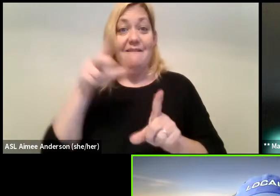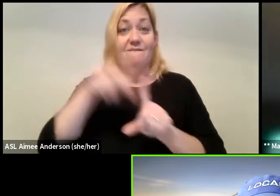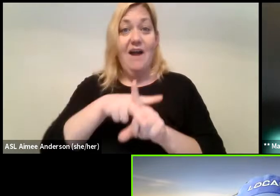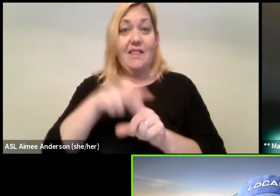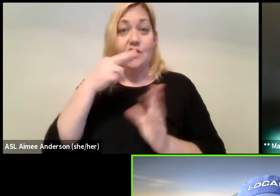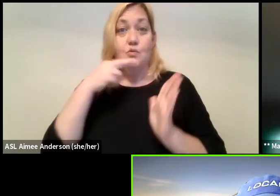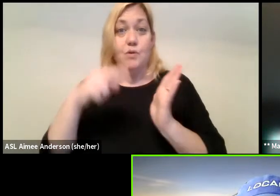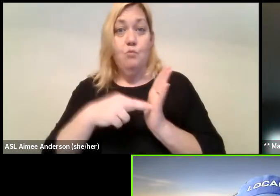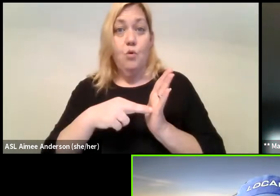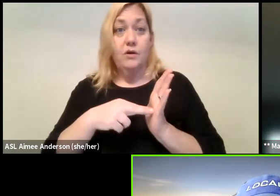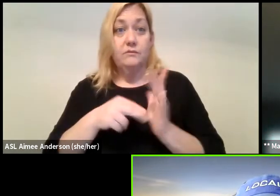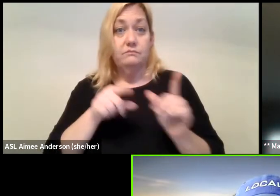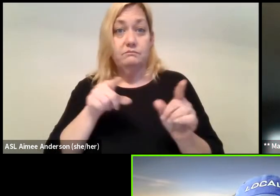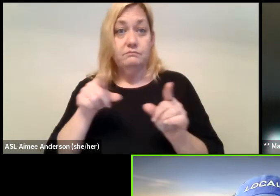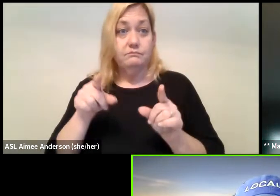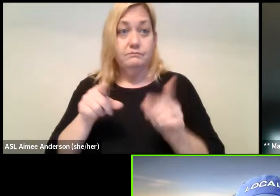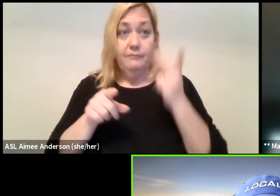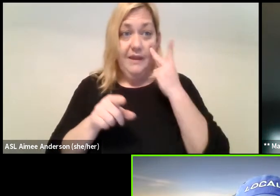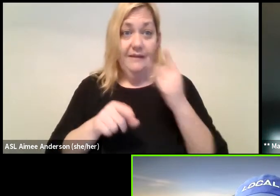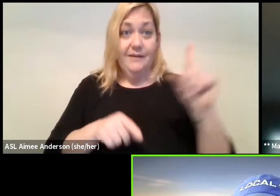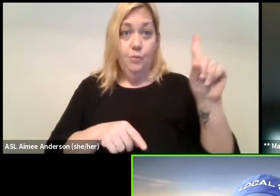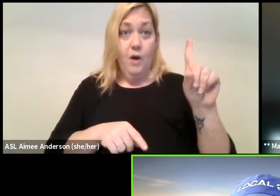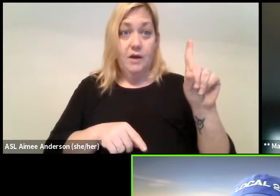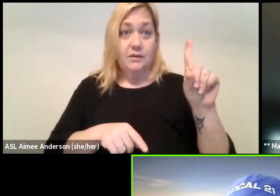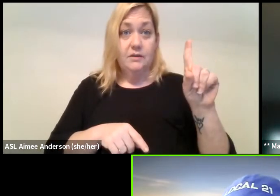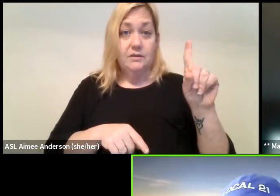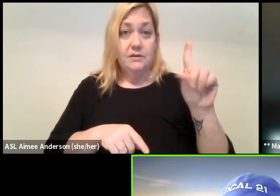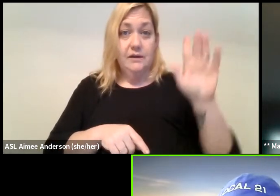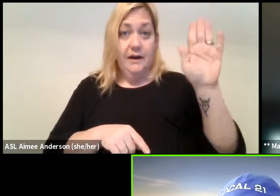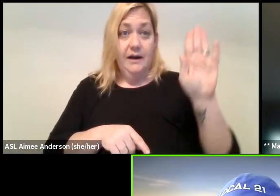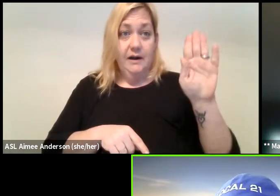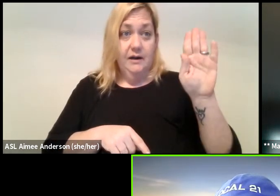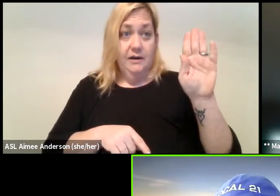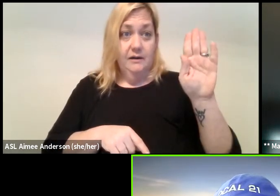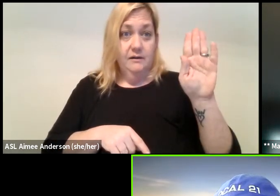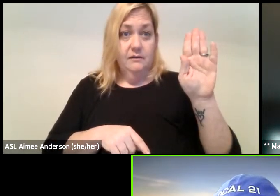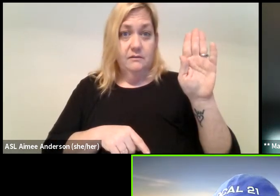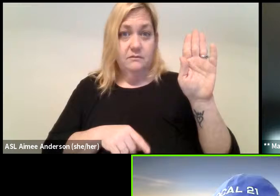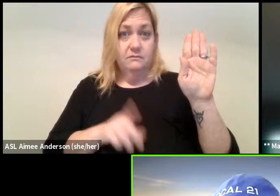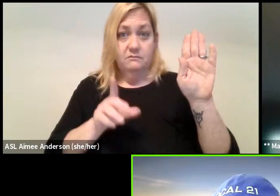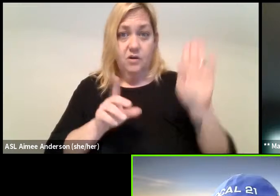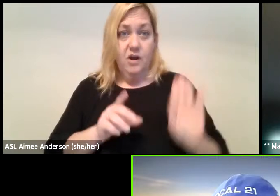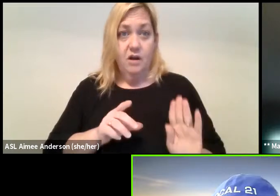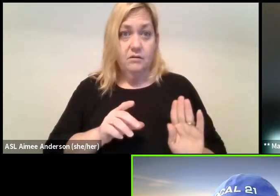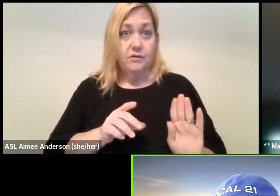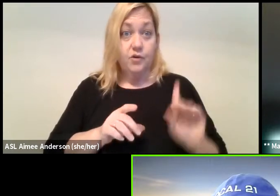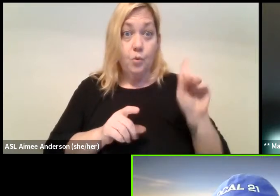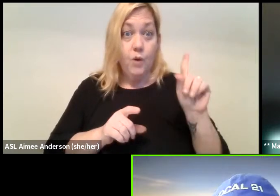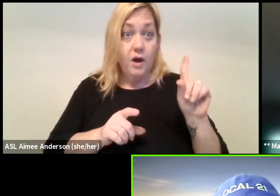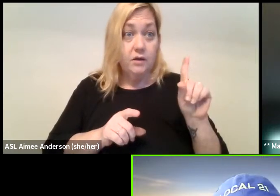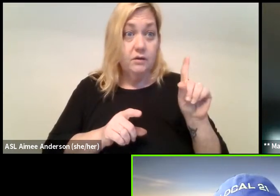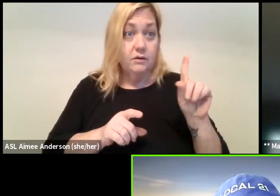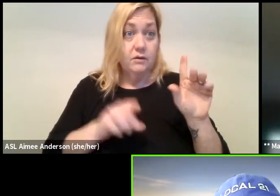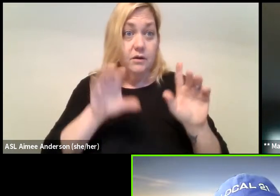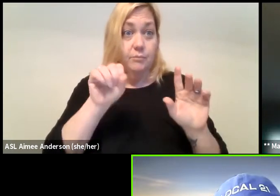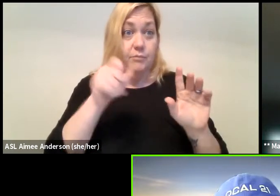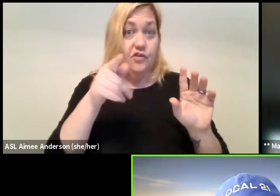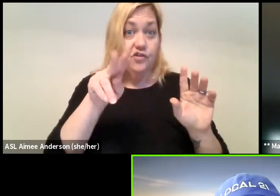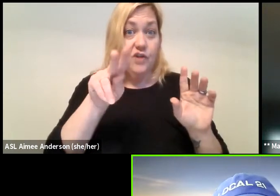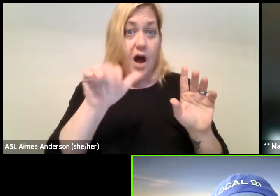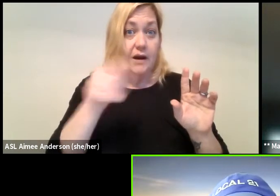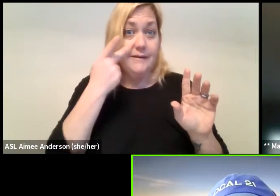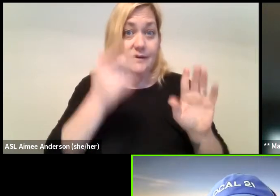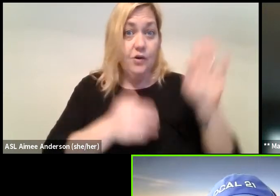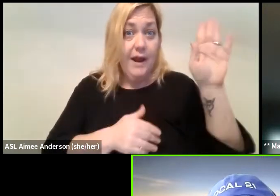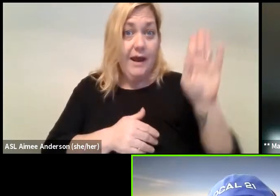report? We see one. Or is there one? Mr. Shahada, I'm seeing your hand go up.